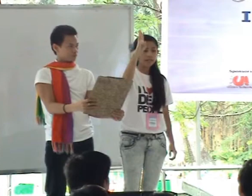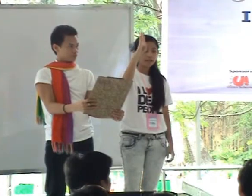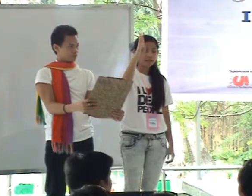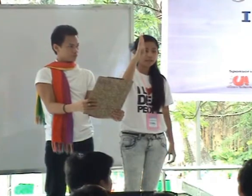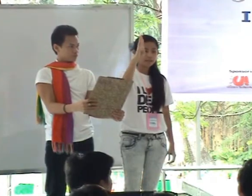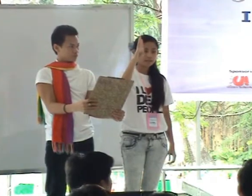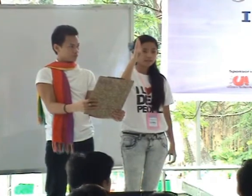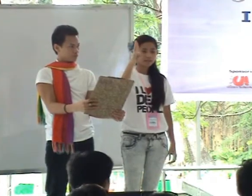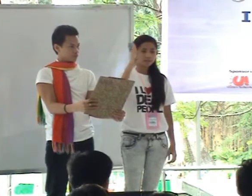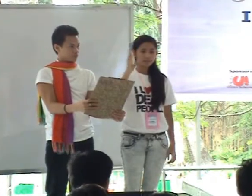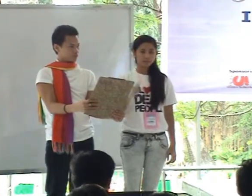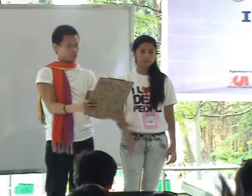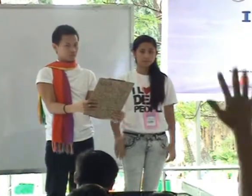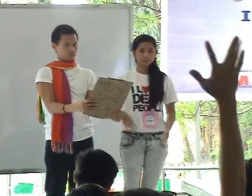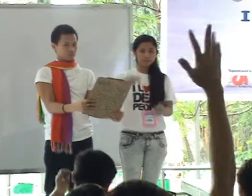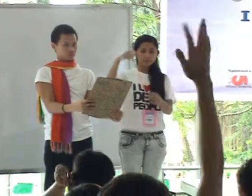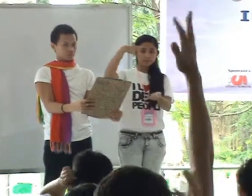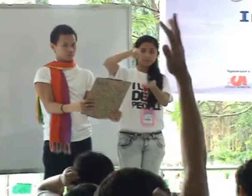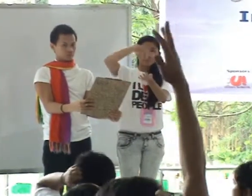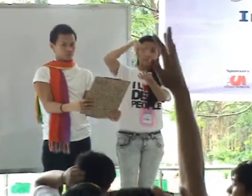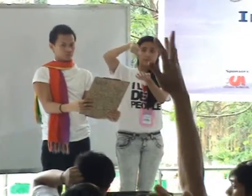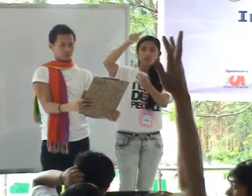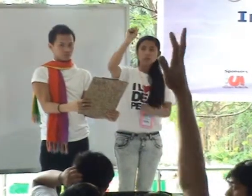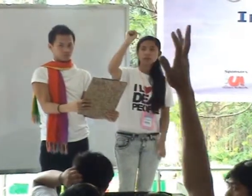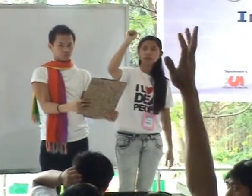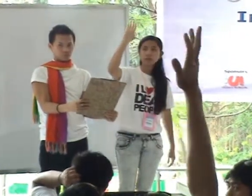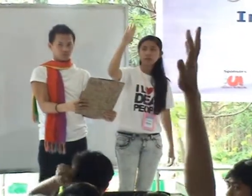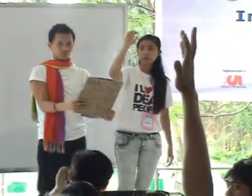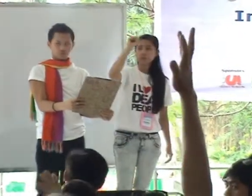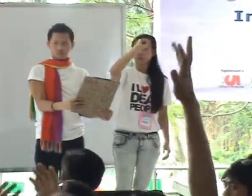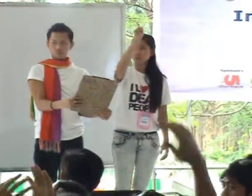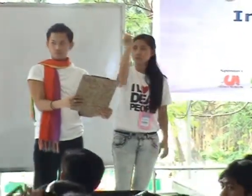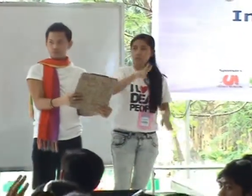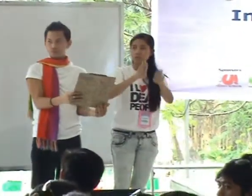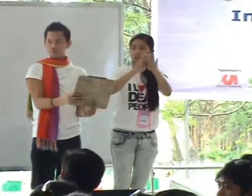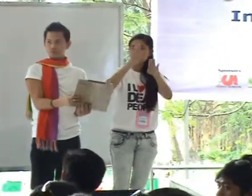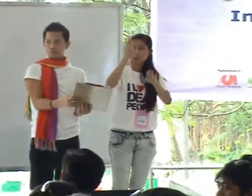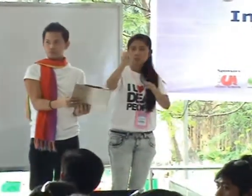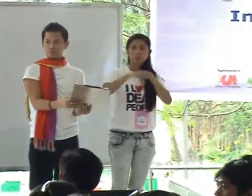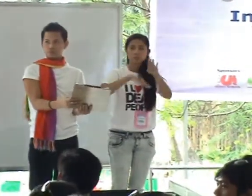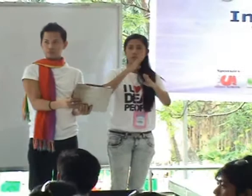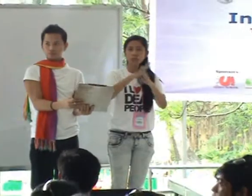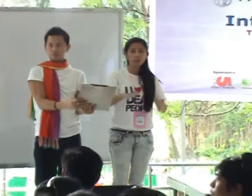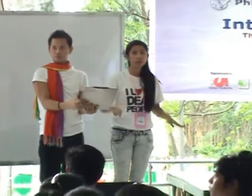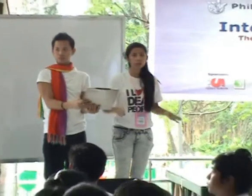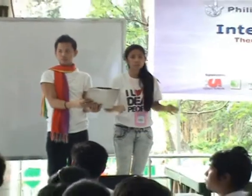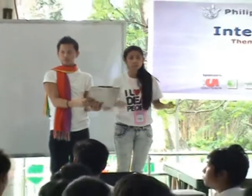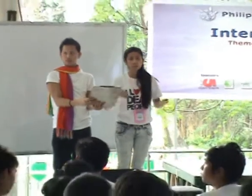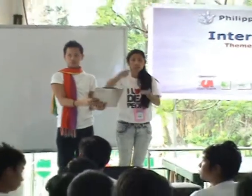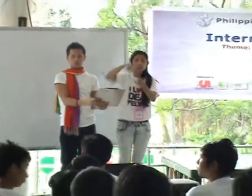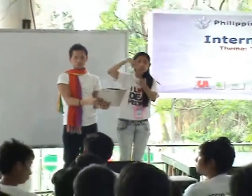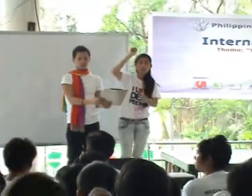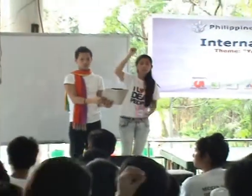from silent step CSD. Okay, they're going to have a special number. Okay. Where are